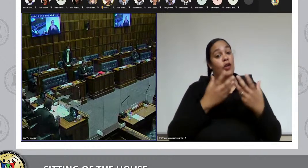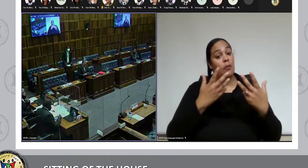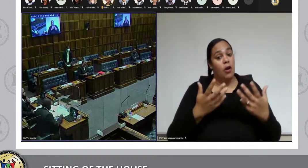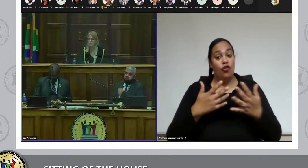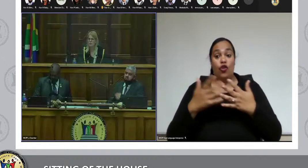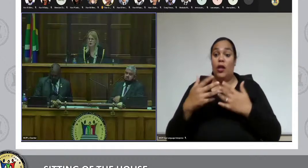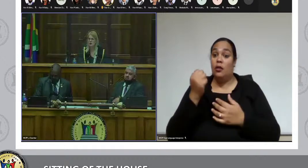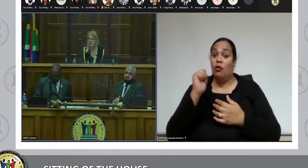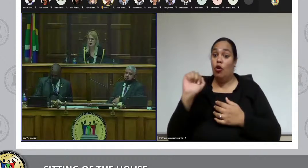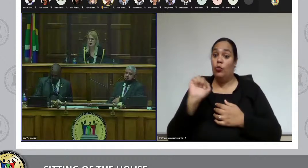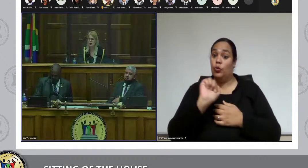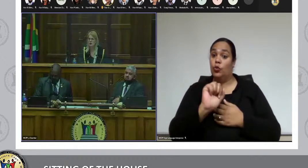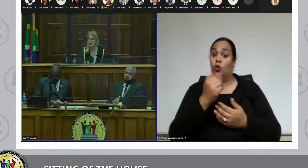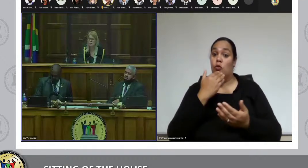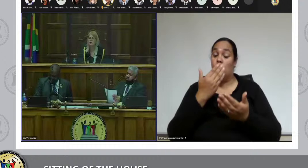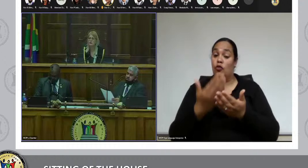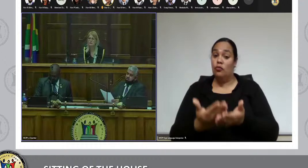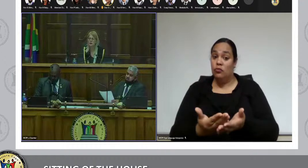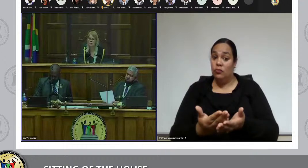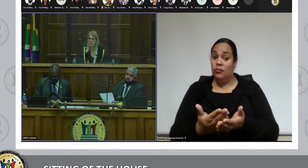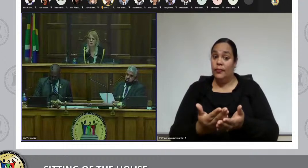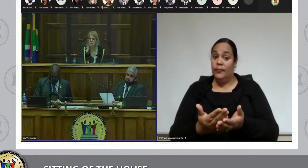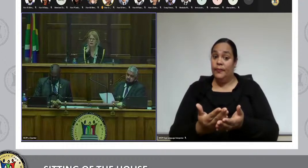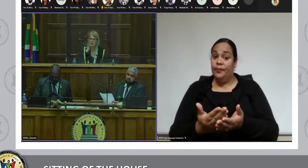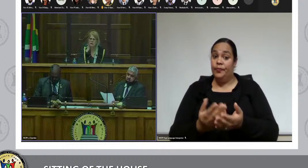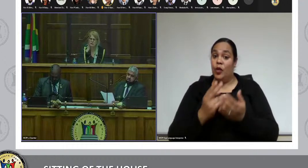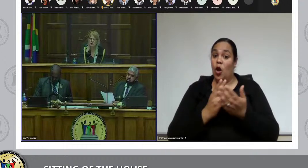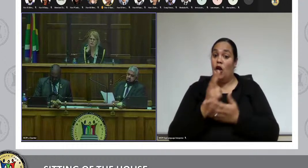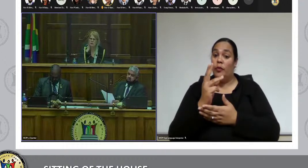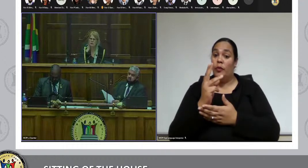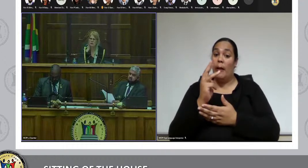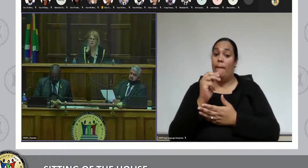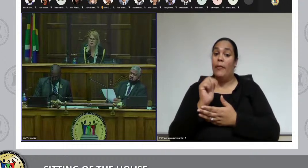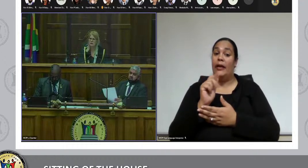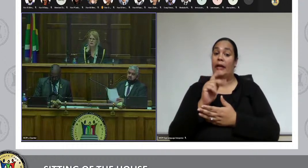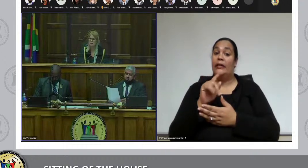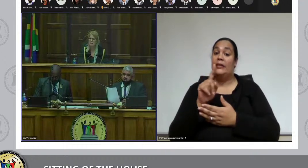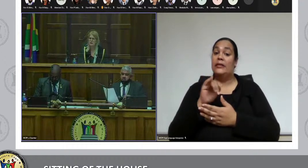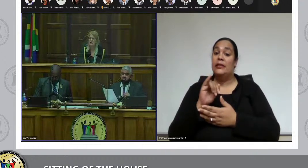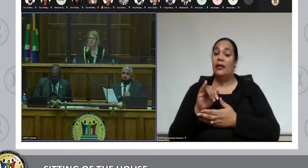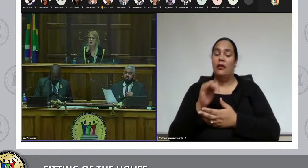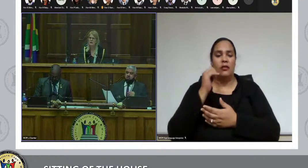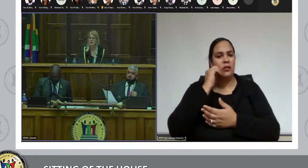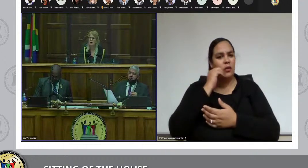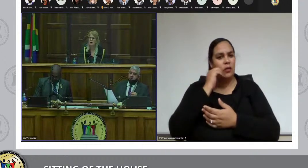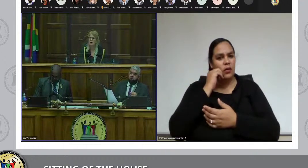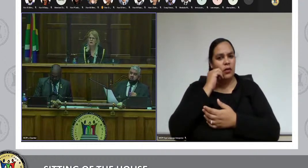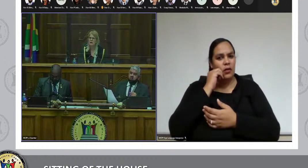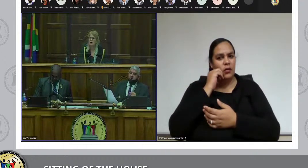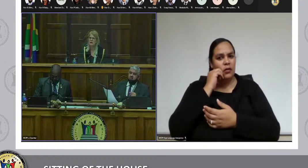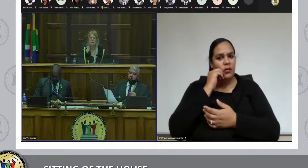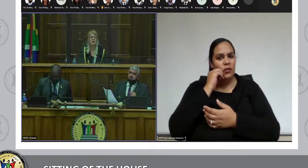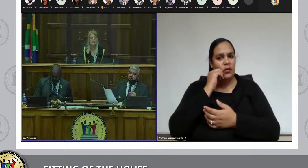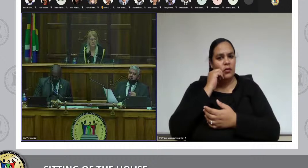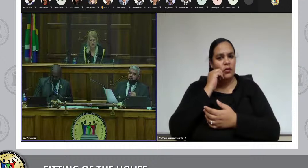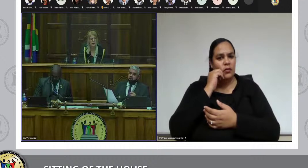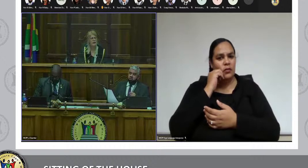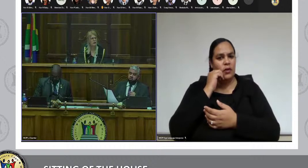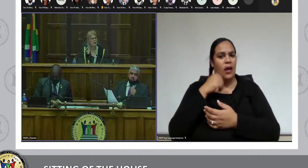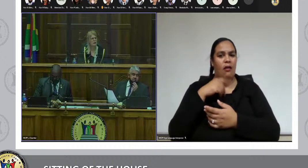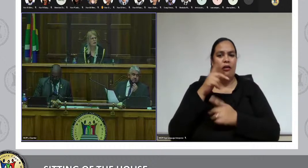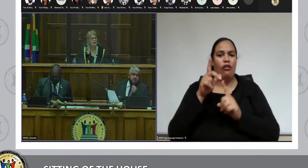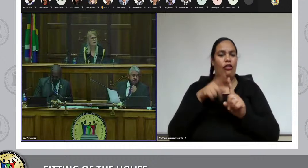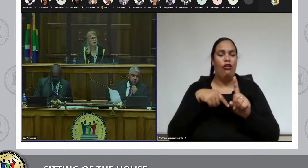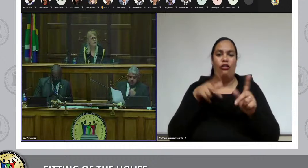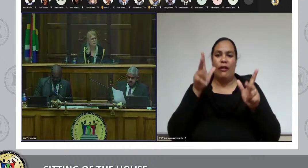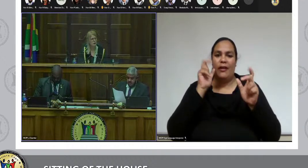there any objections to the motion being moved without notice? Honourable Mackenzie, what's... Sorry, I didn't hear the motion properly, so that the House